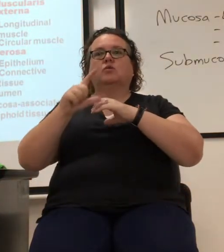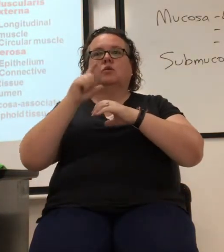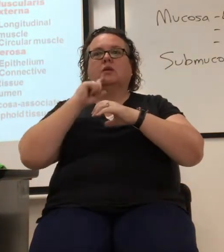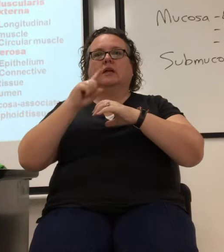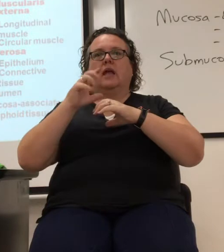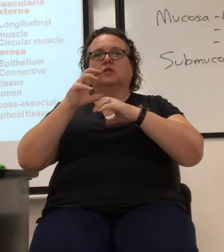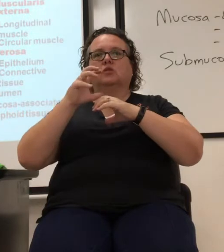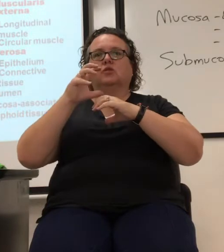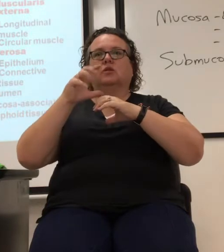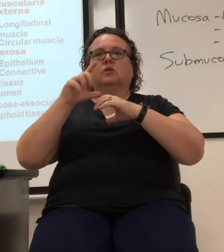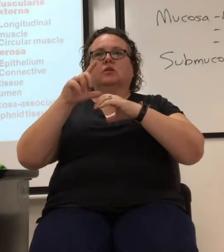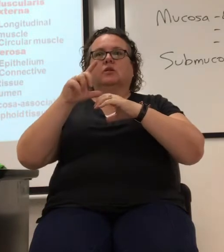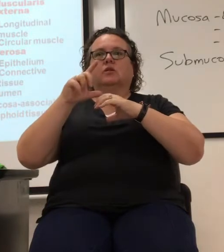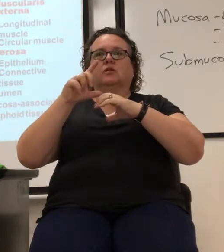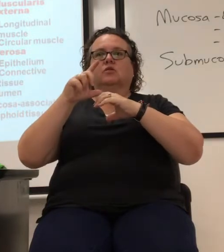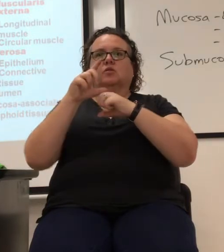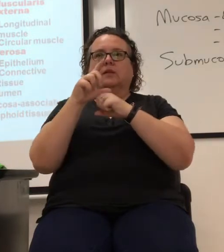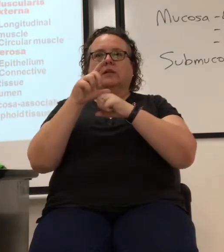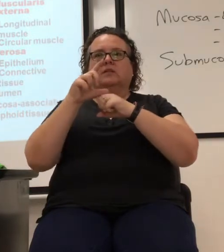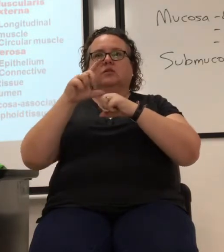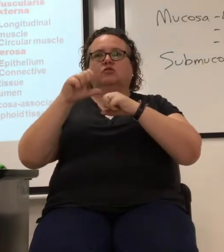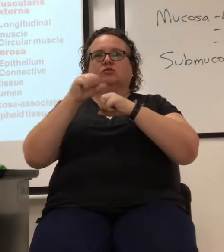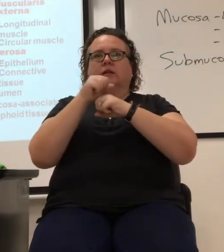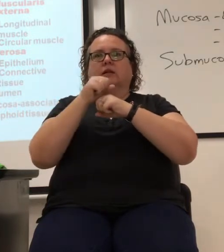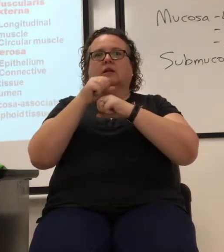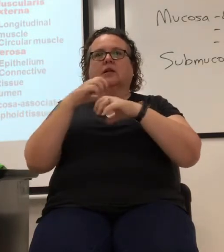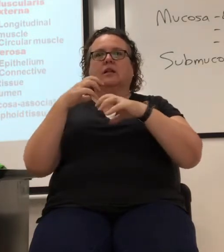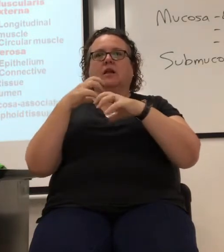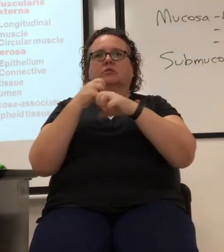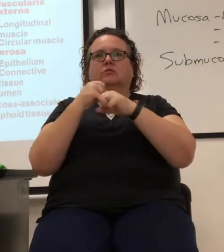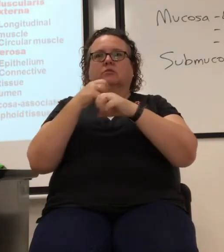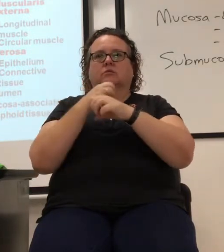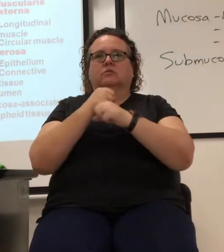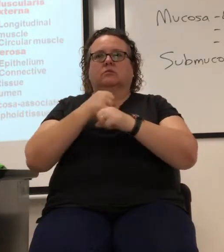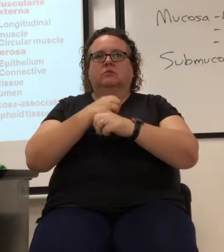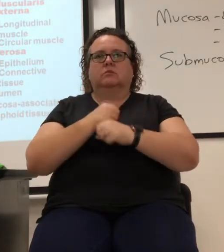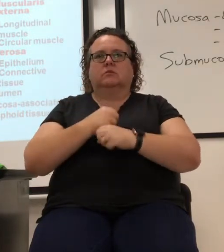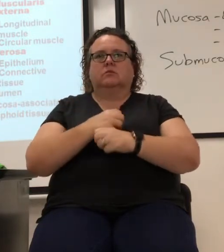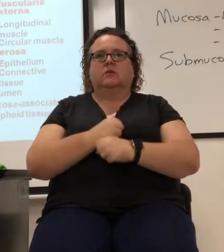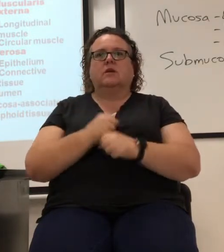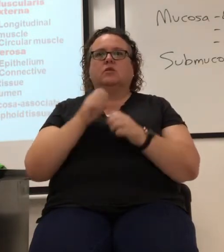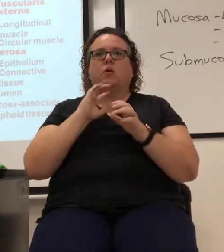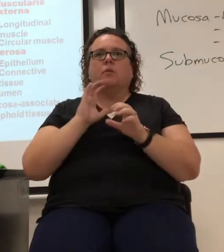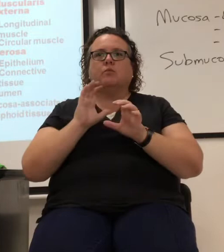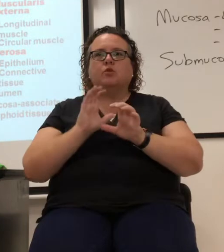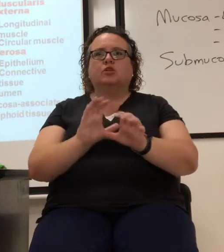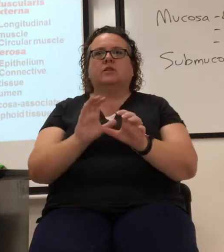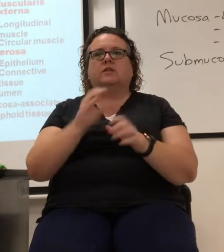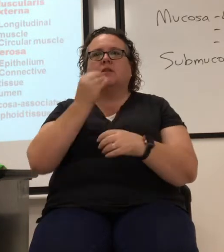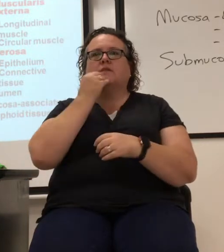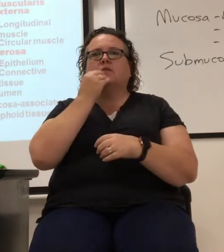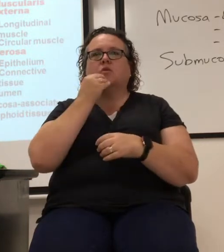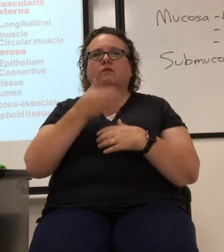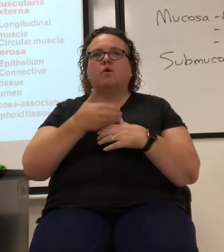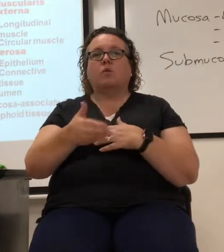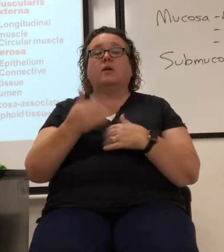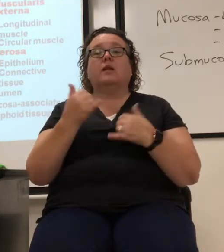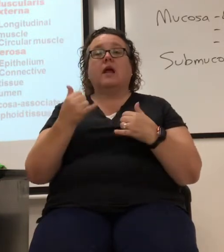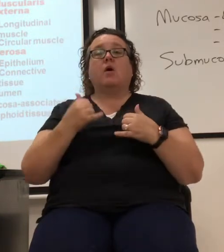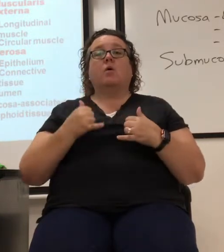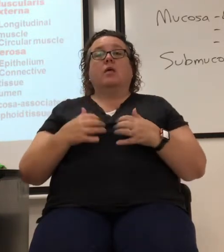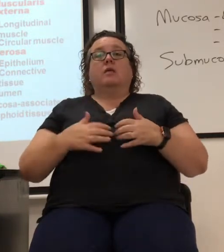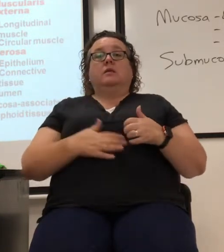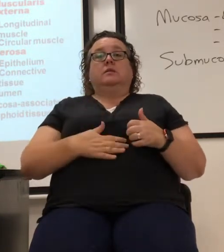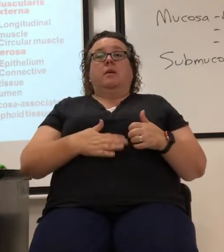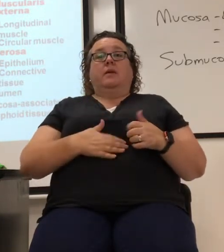shrink, and like an inchworm, you just kind of push the food forward. That's peristalsis. Now the stomach has a 3rd